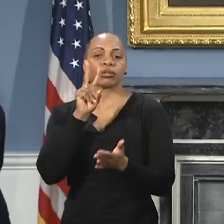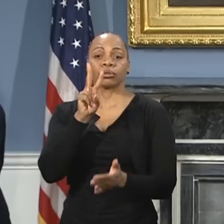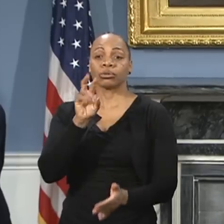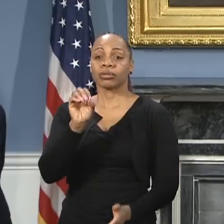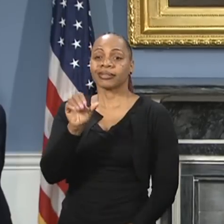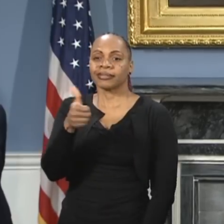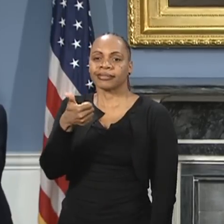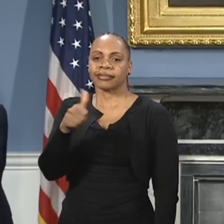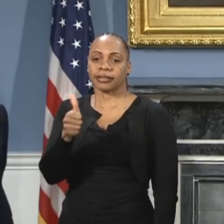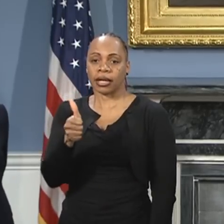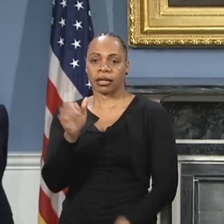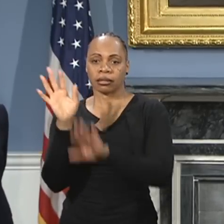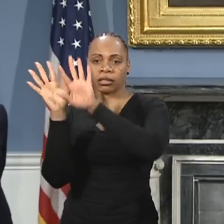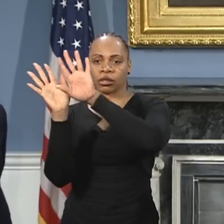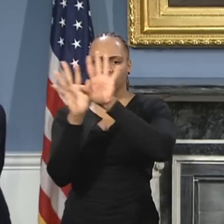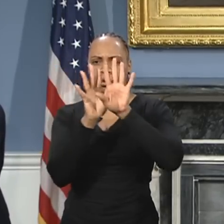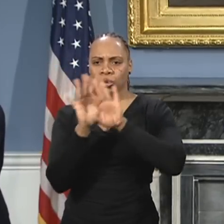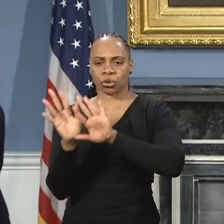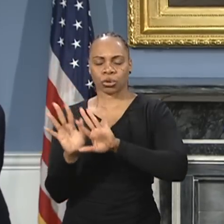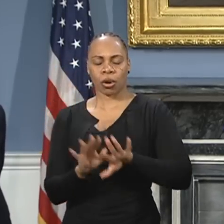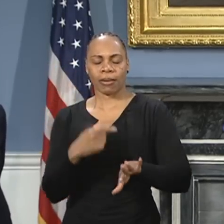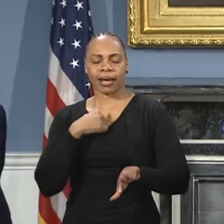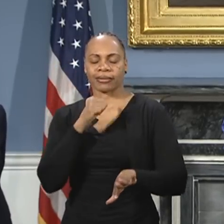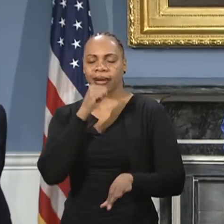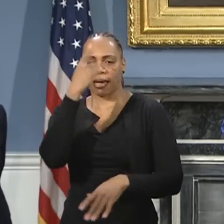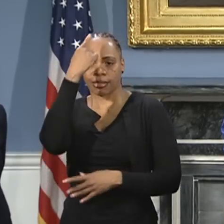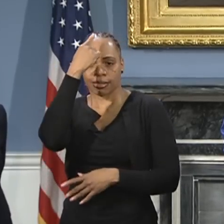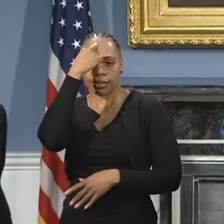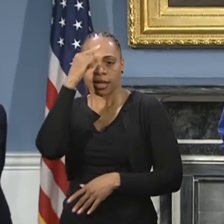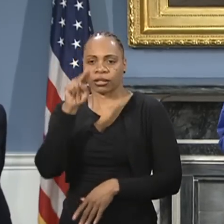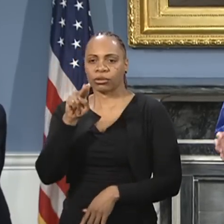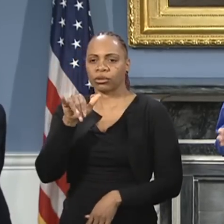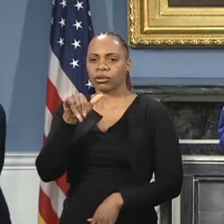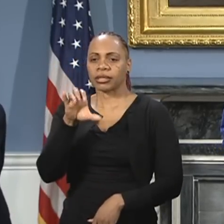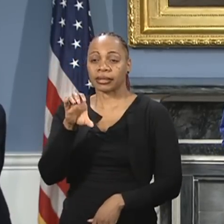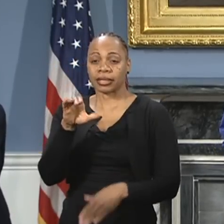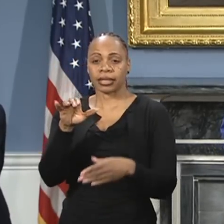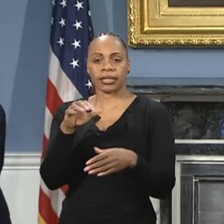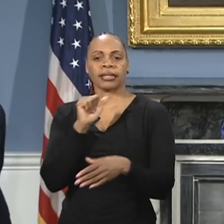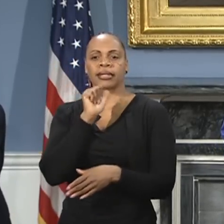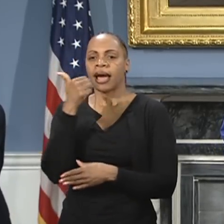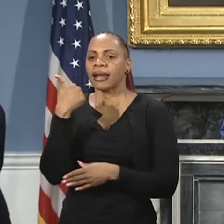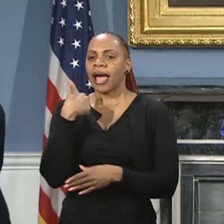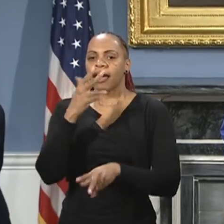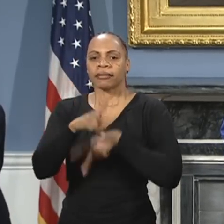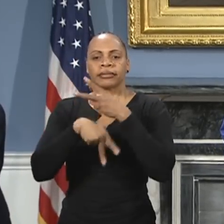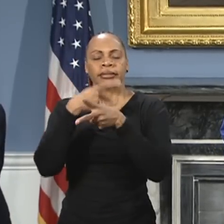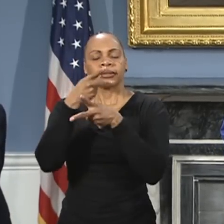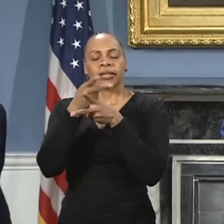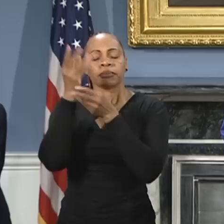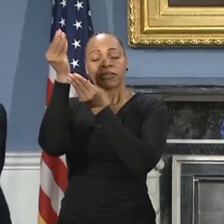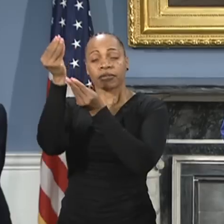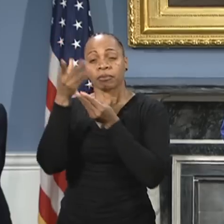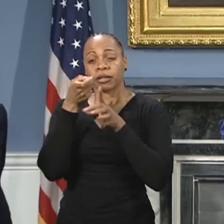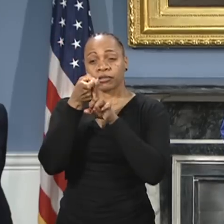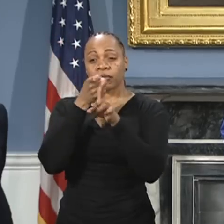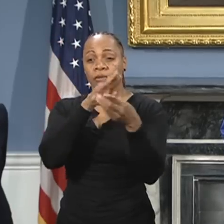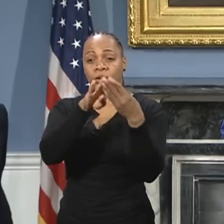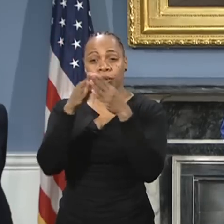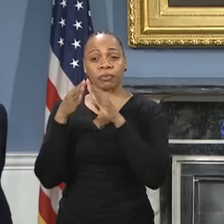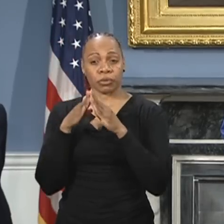storm. I don't think the city of New York at the time had the kind of information flowing from the community level it needed